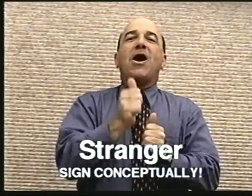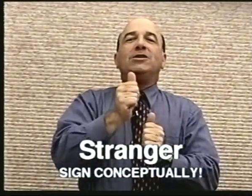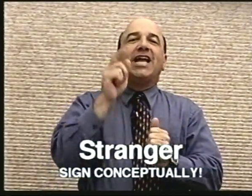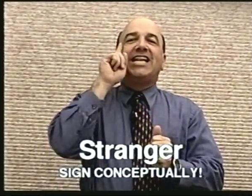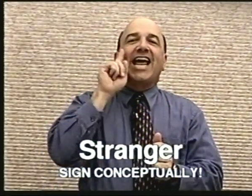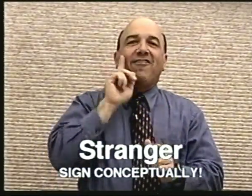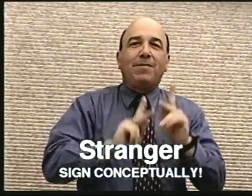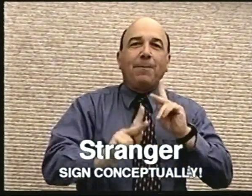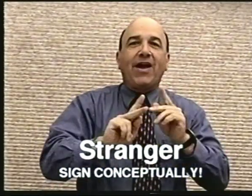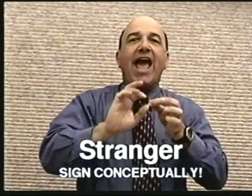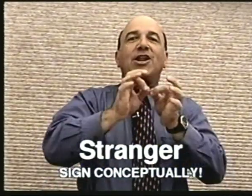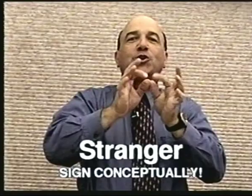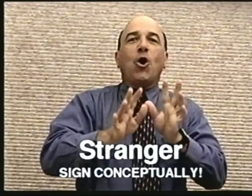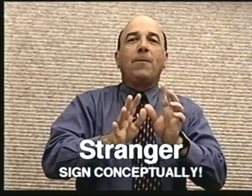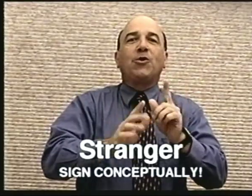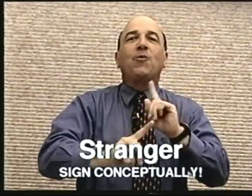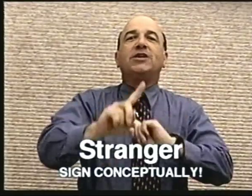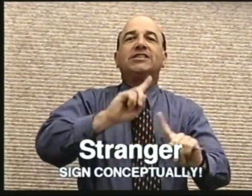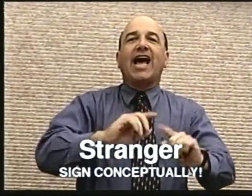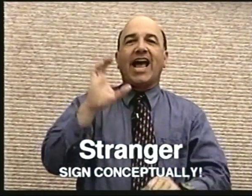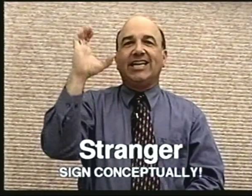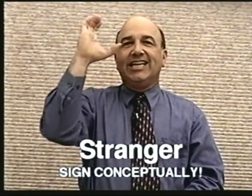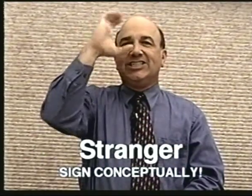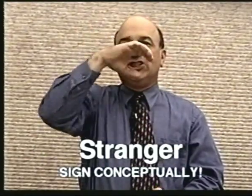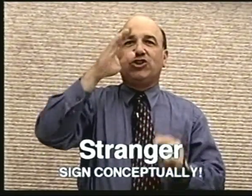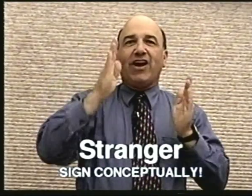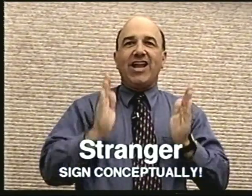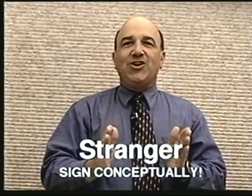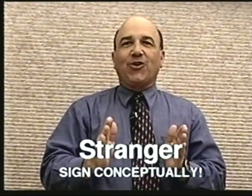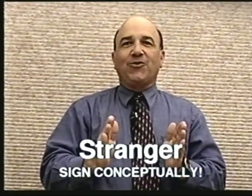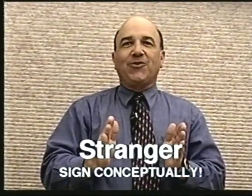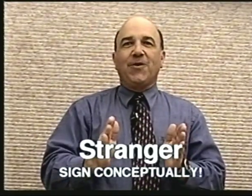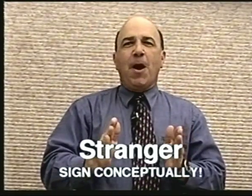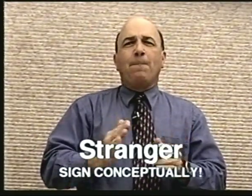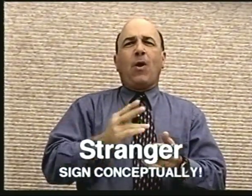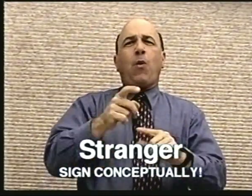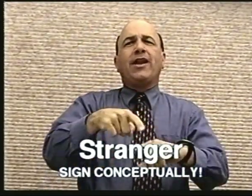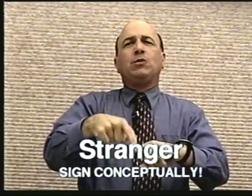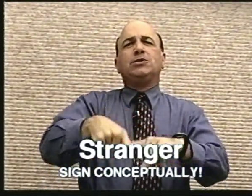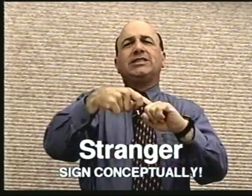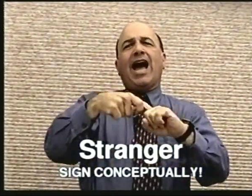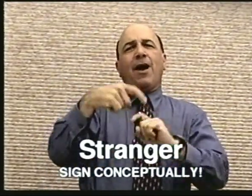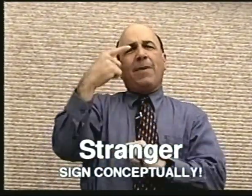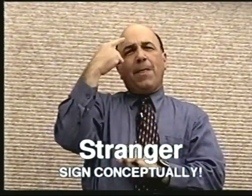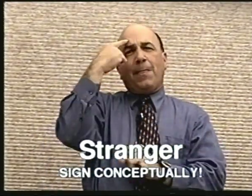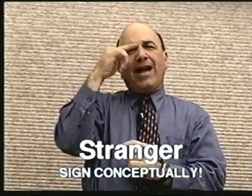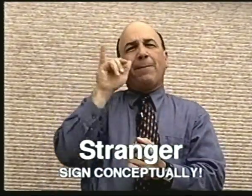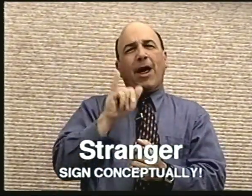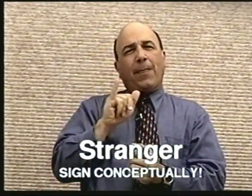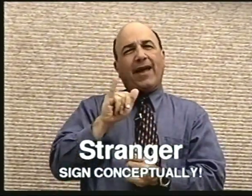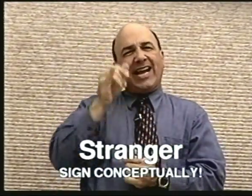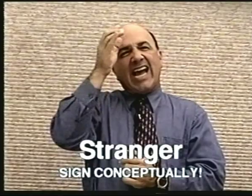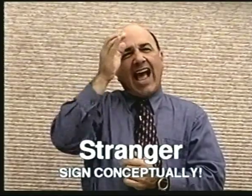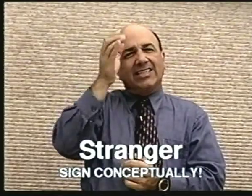Most deaf people and interpreters would sign stranger. But when you stop and think about that